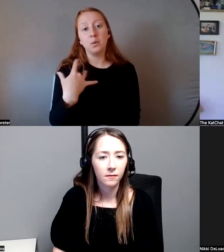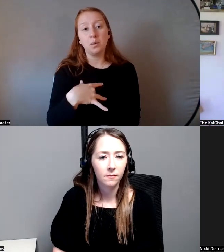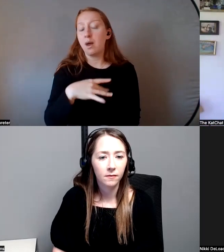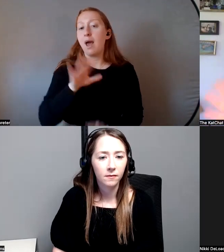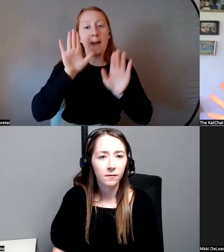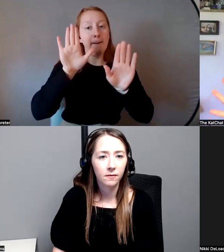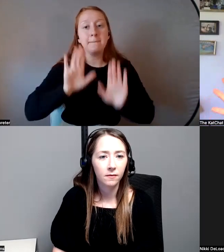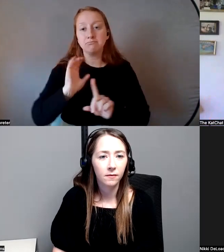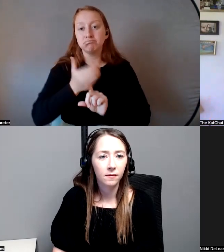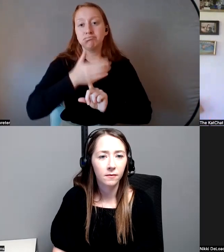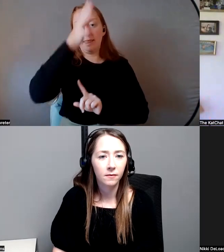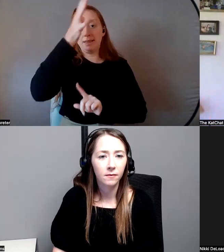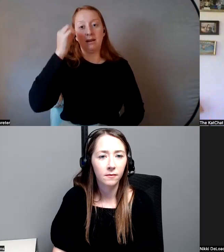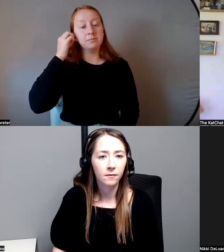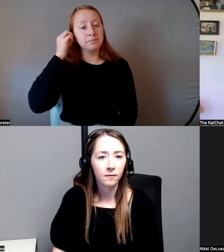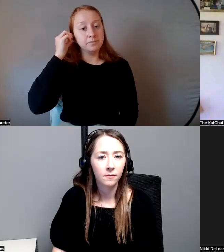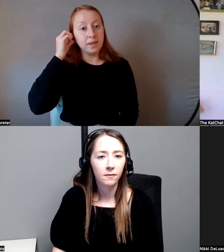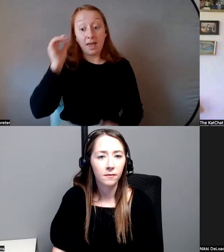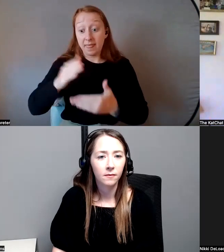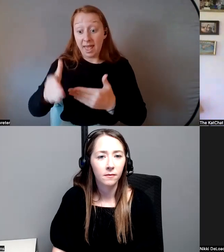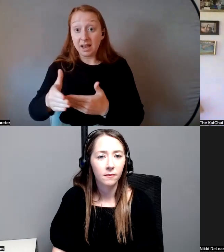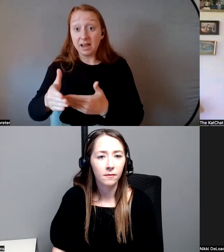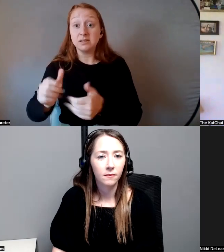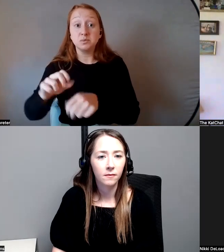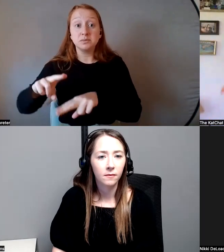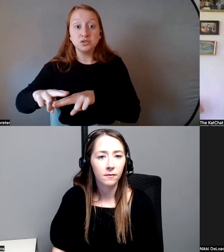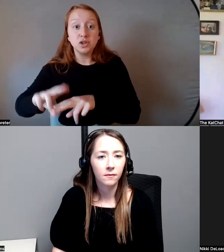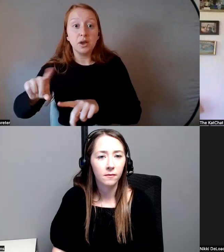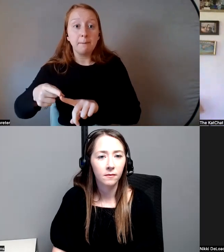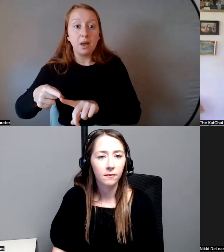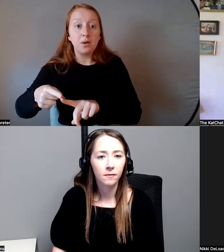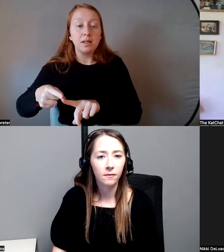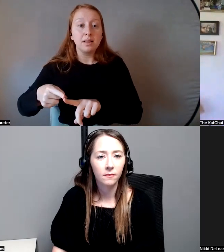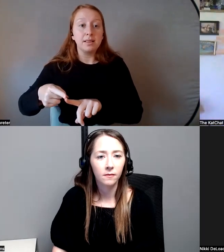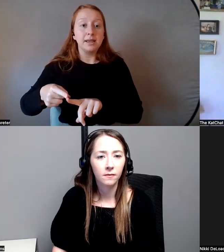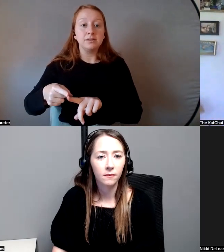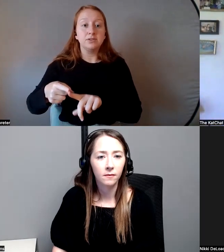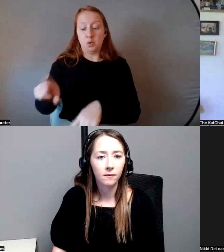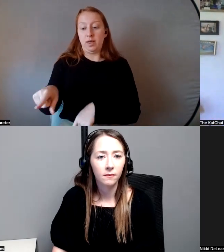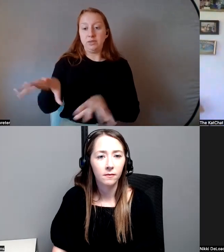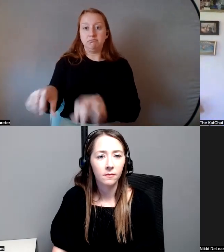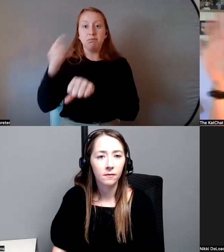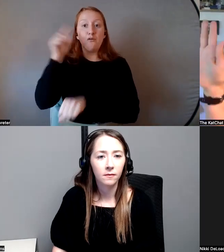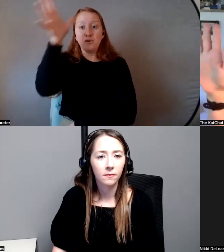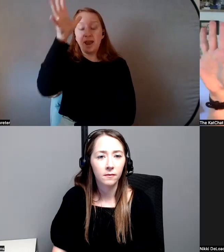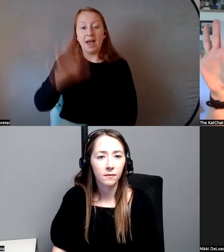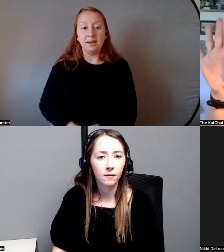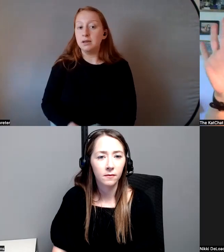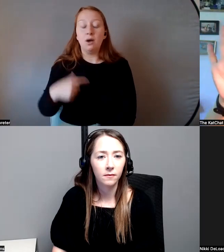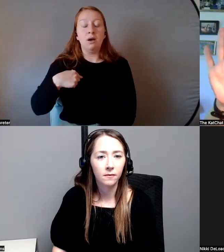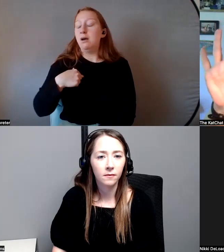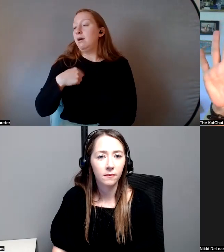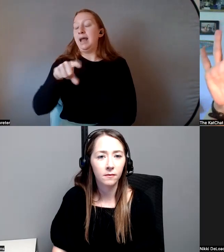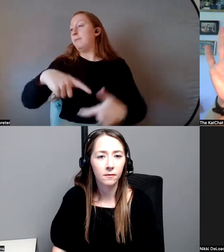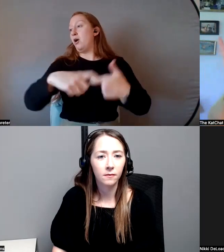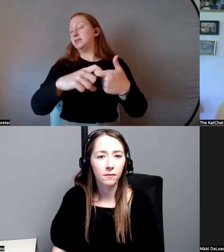perfectly. And the end with the share about returns for dad. I was like, okay, I need to stop watching that movie